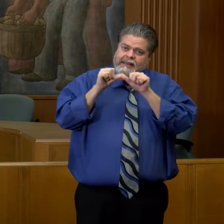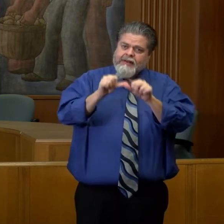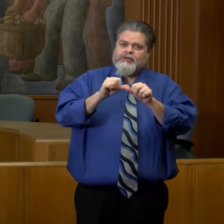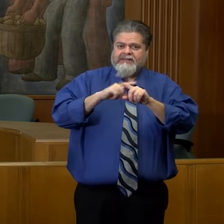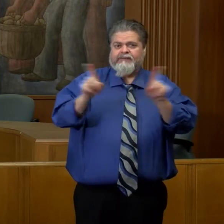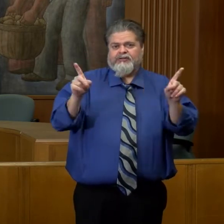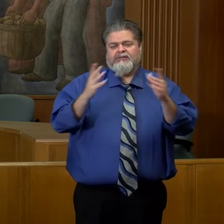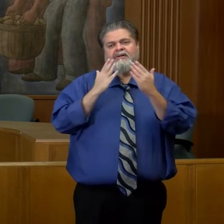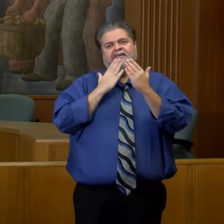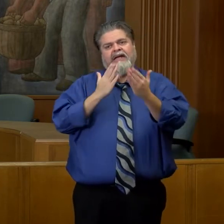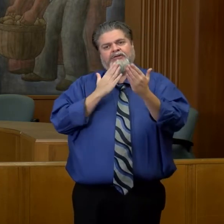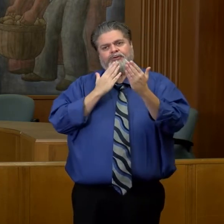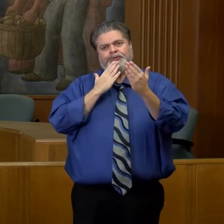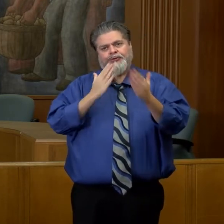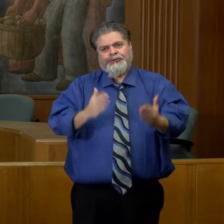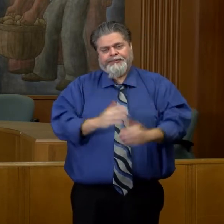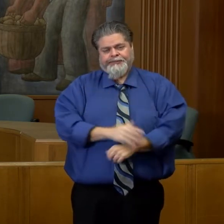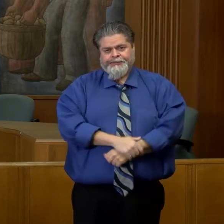Thank you.